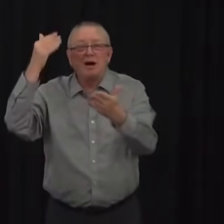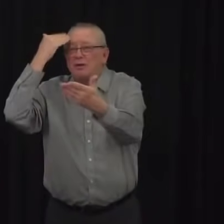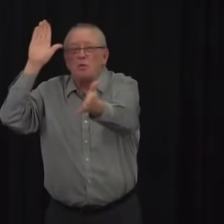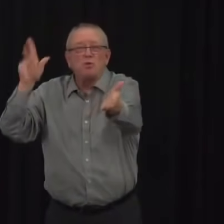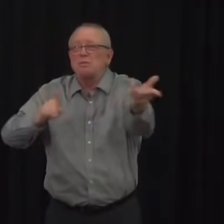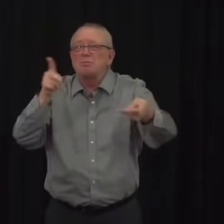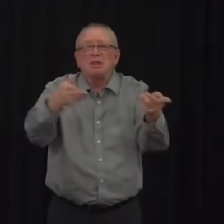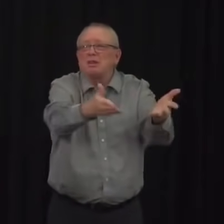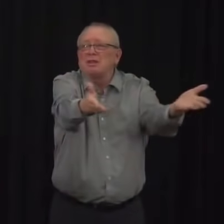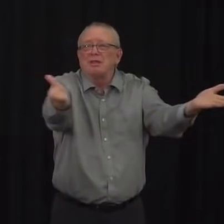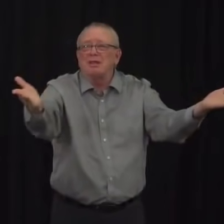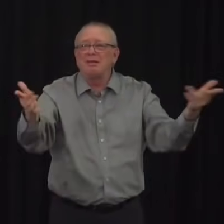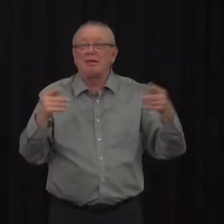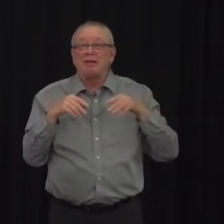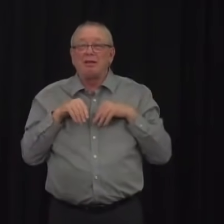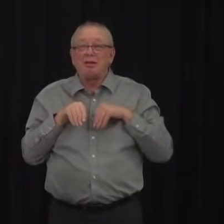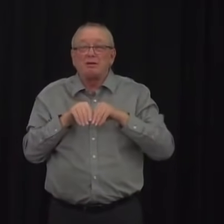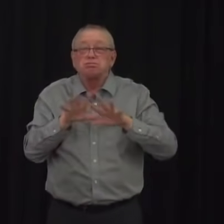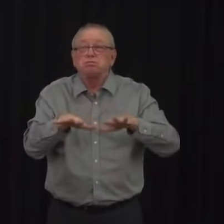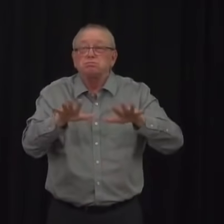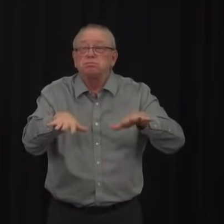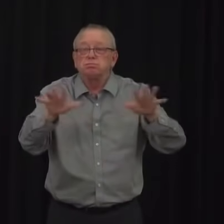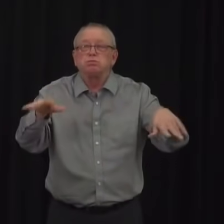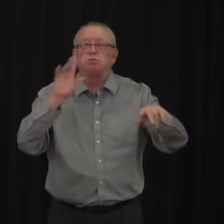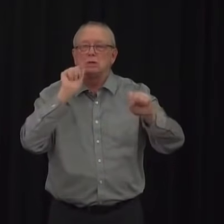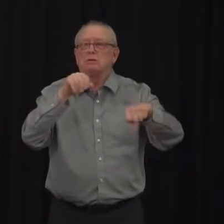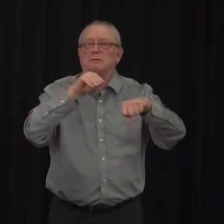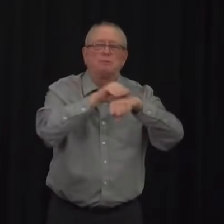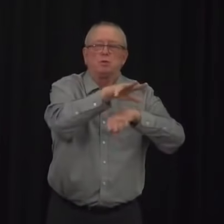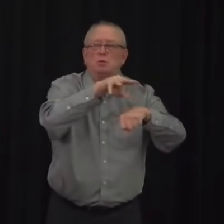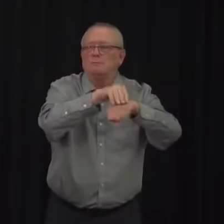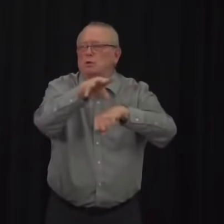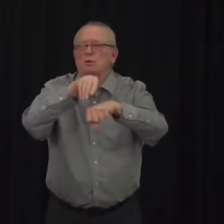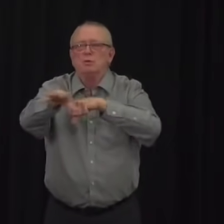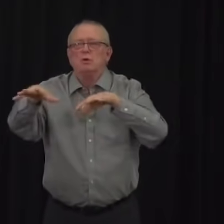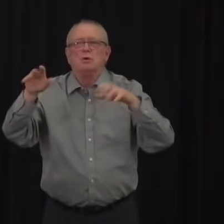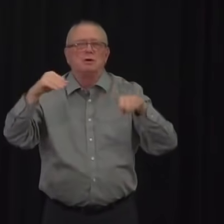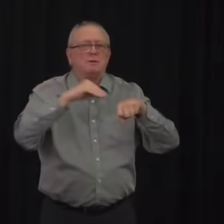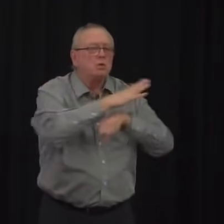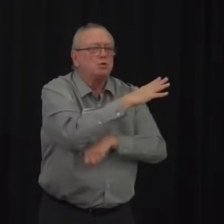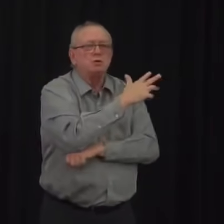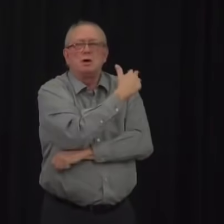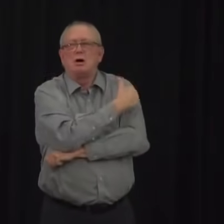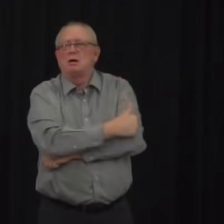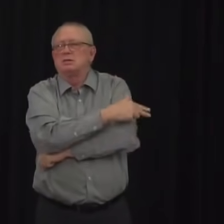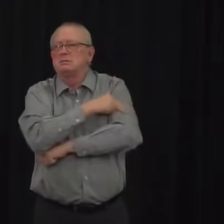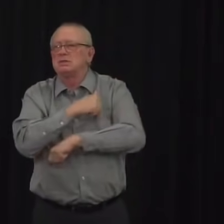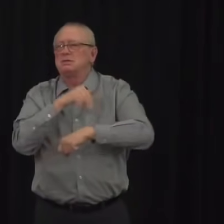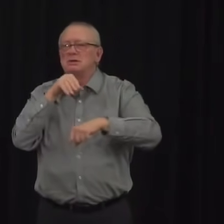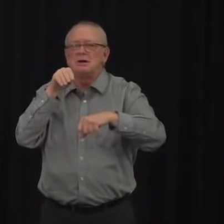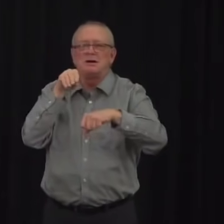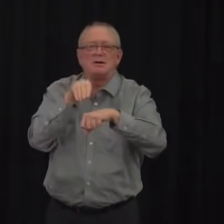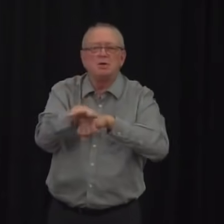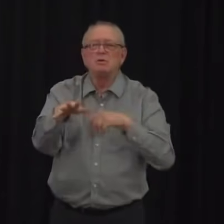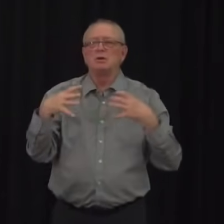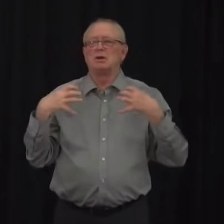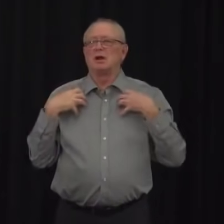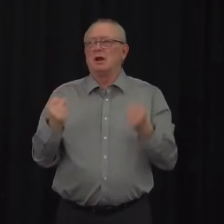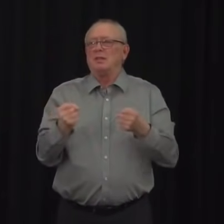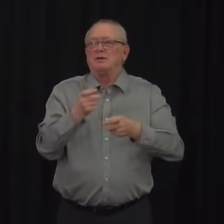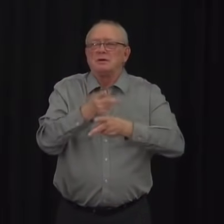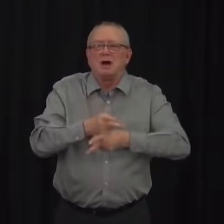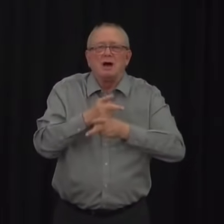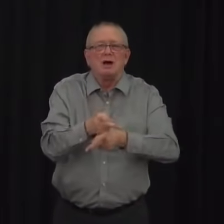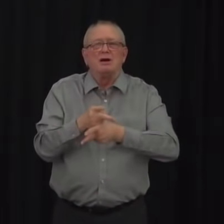our healthcare system. Every spreading event jeopardizes businesses and activities that could potentially face more intrusive